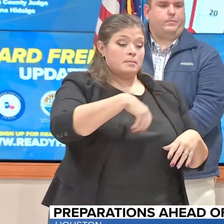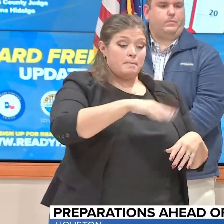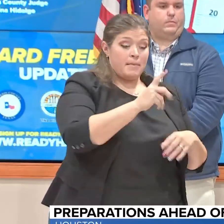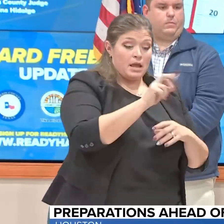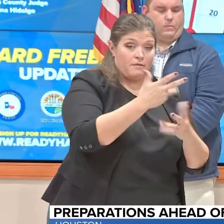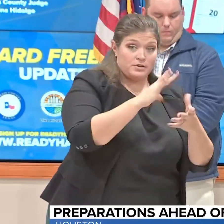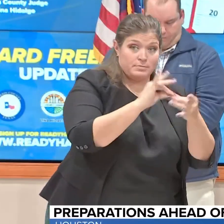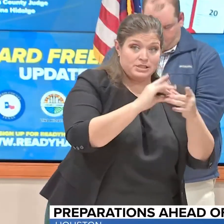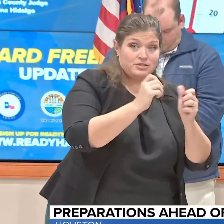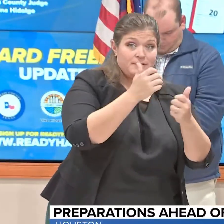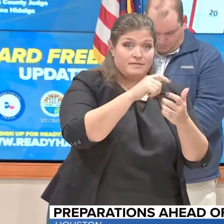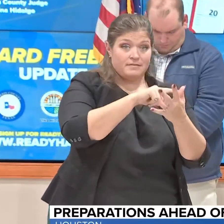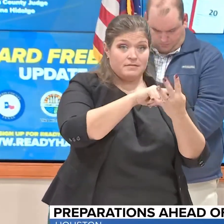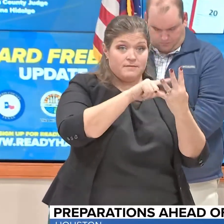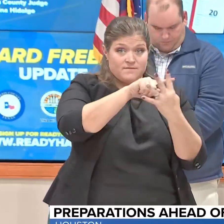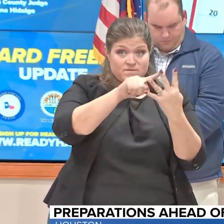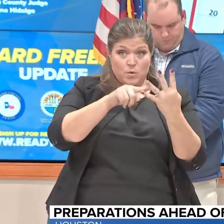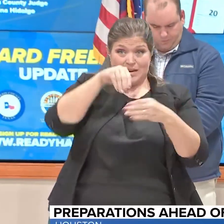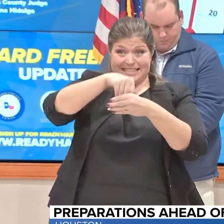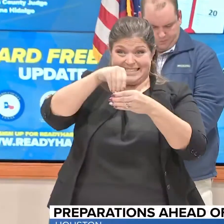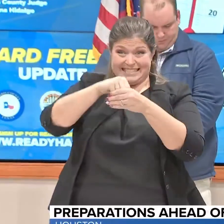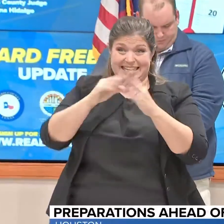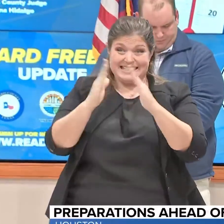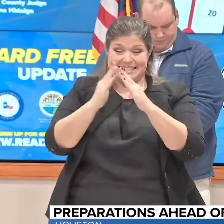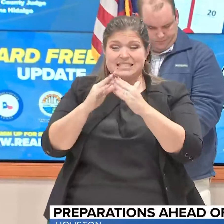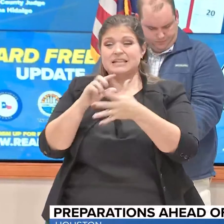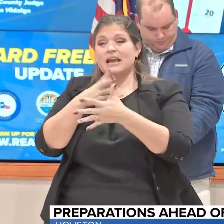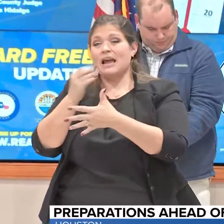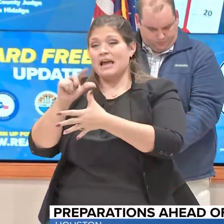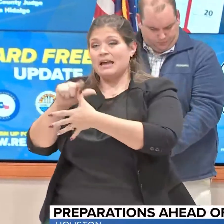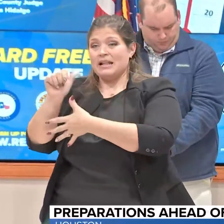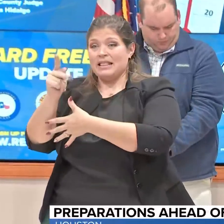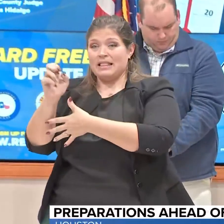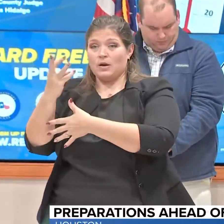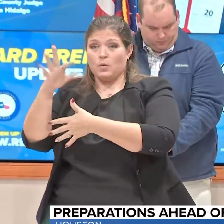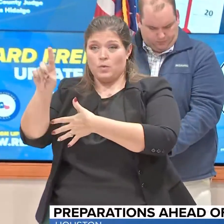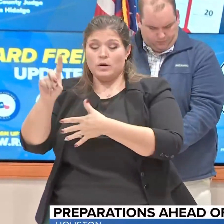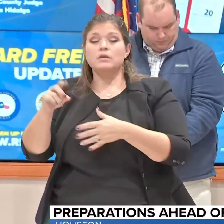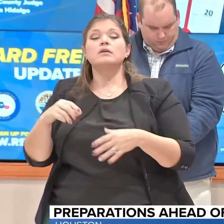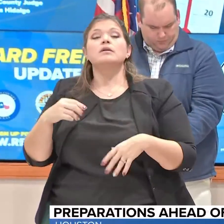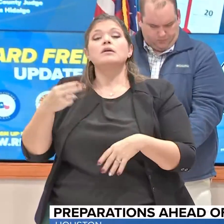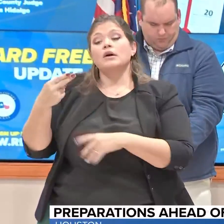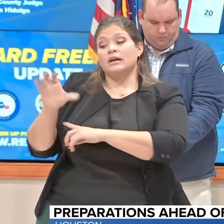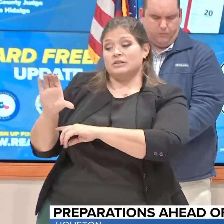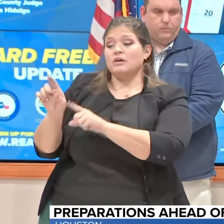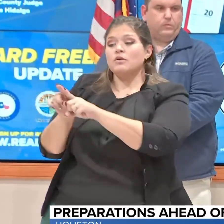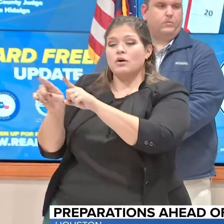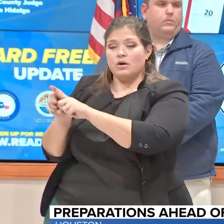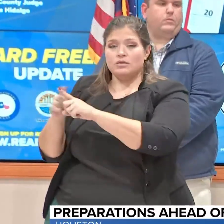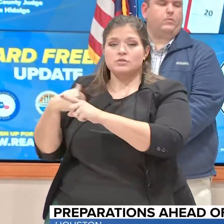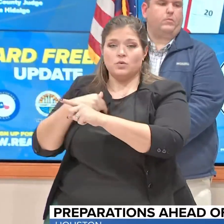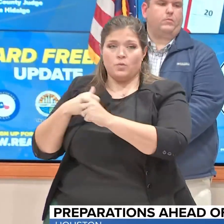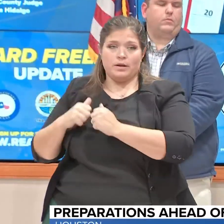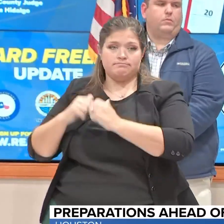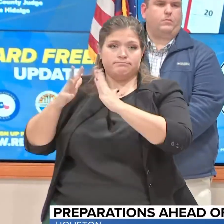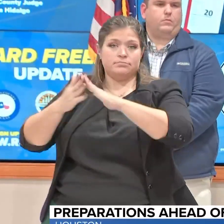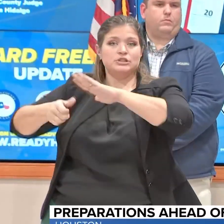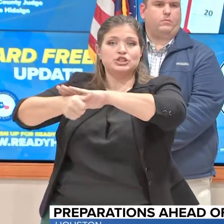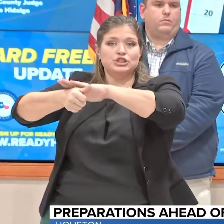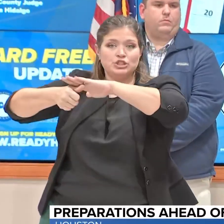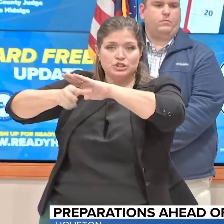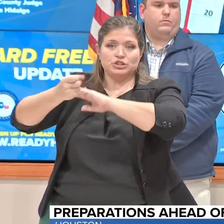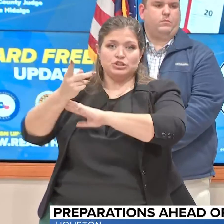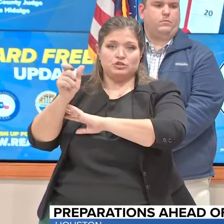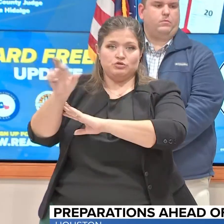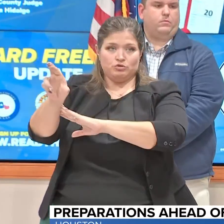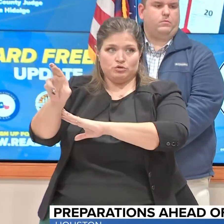are the four in the city, and then the Lakewood. The county is operating a shelter, and